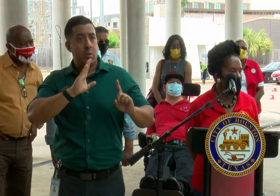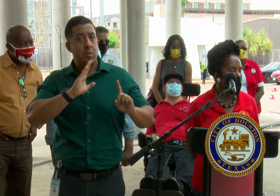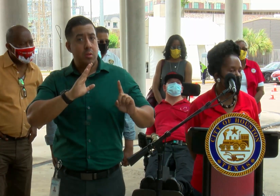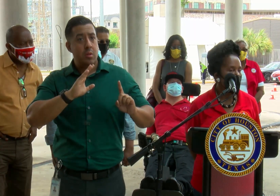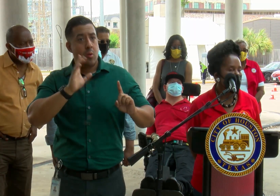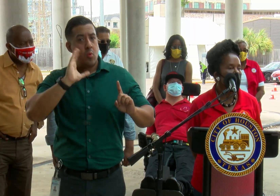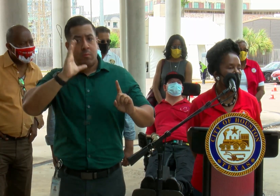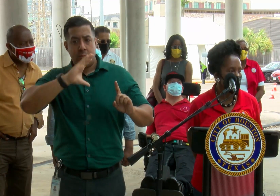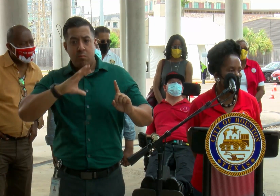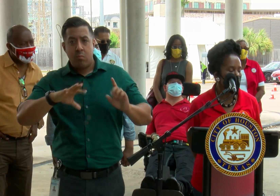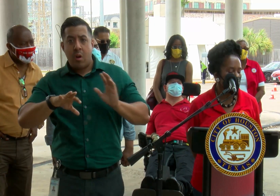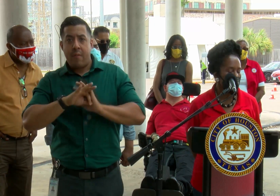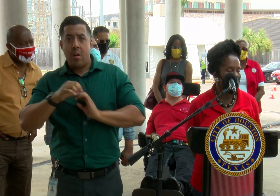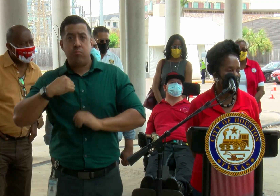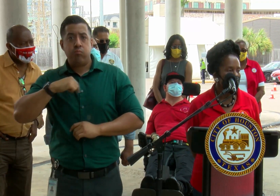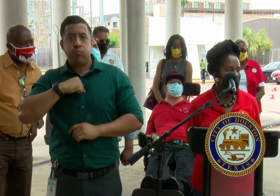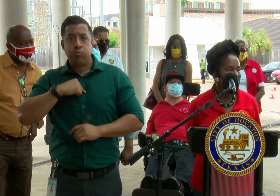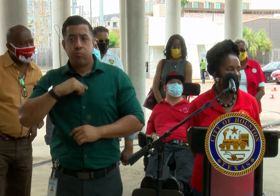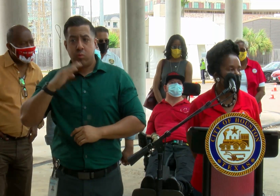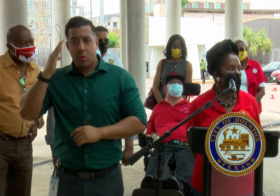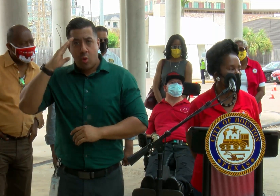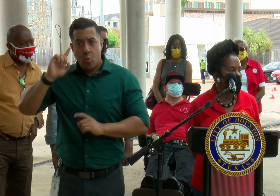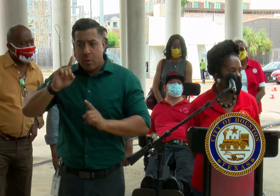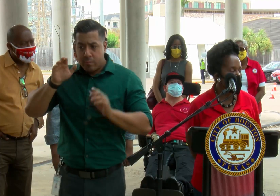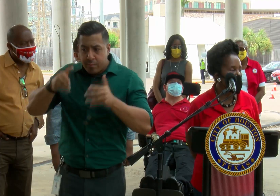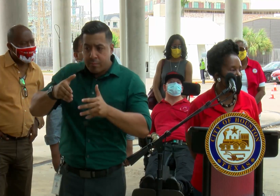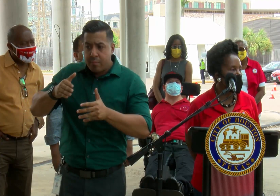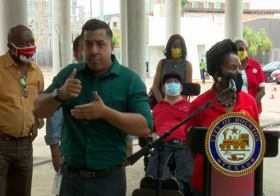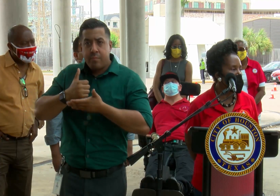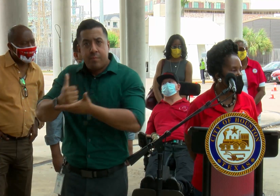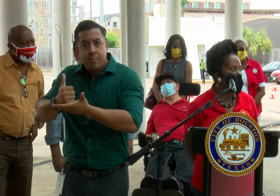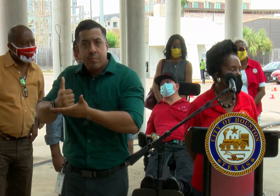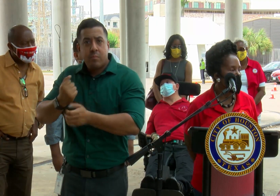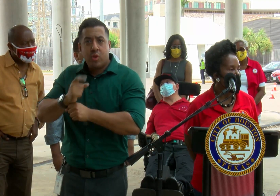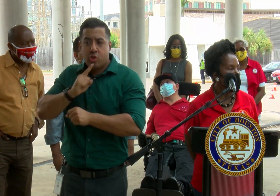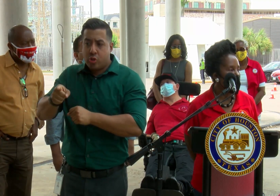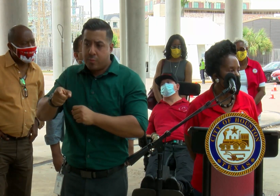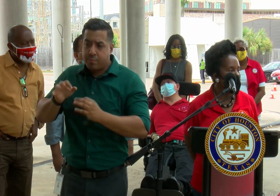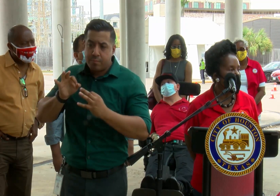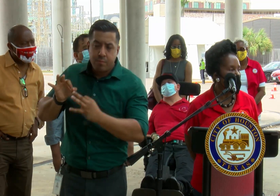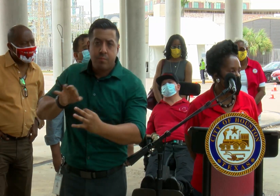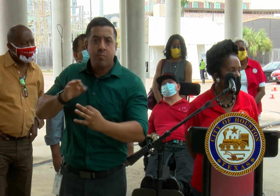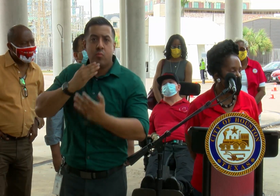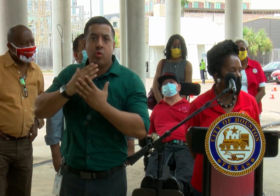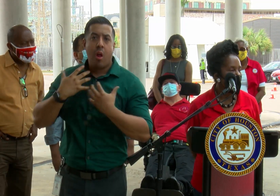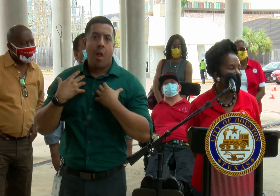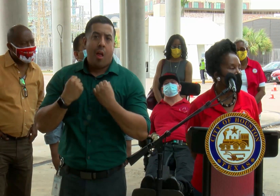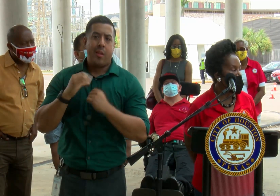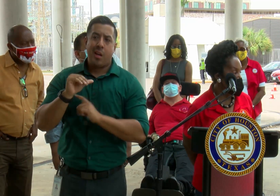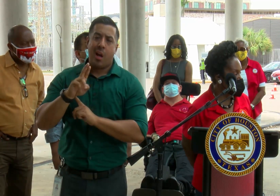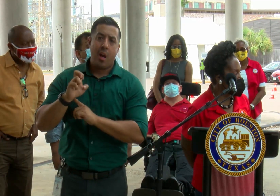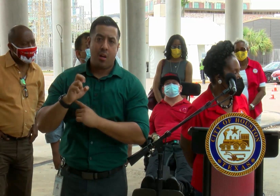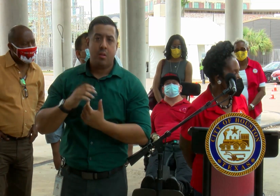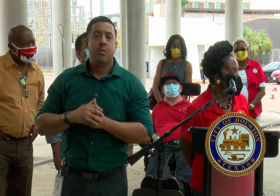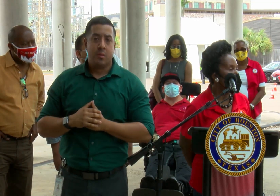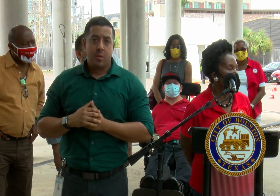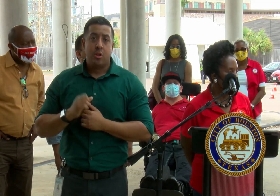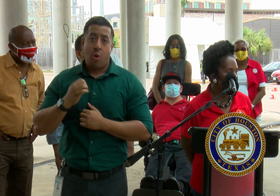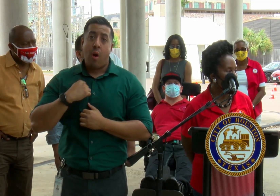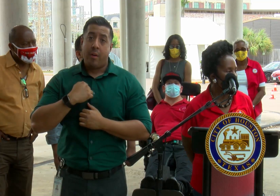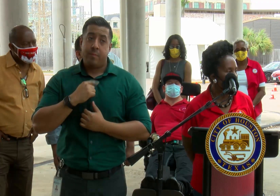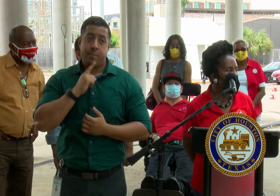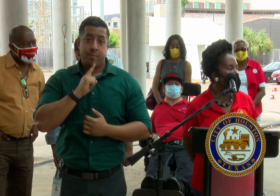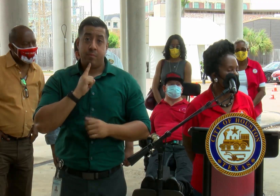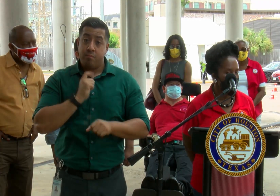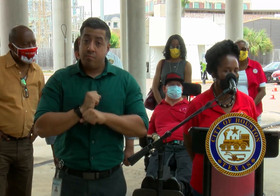where we are, to meet us where we are, and to ensure that we have the fullness of life and health care. And I assure you, that